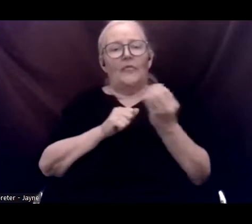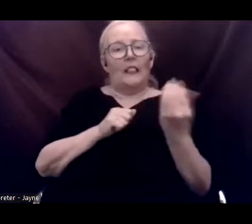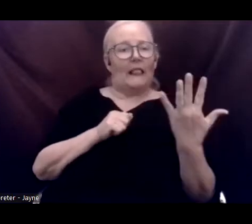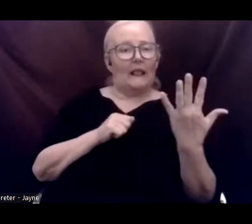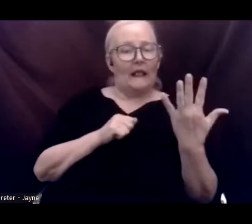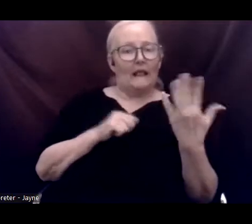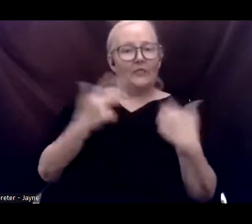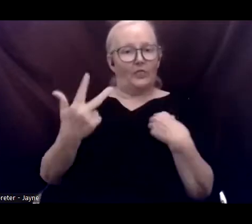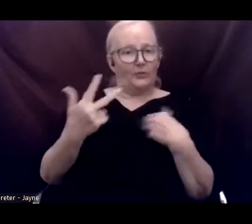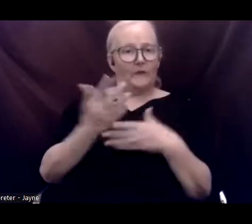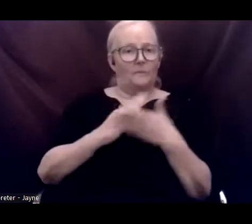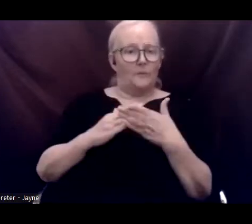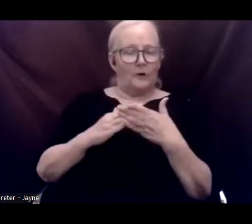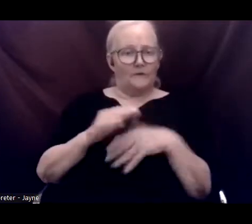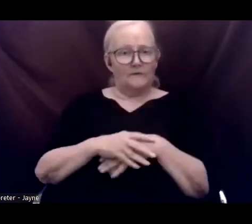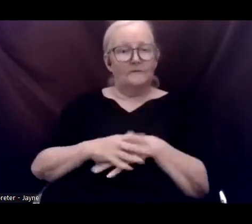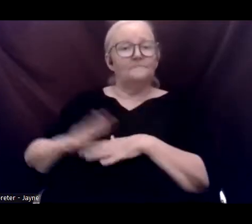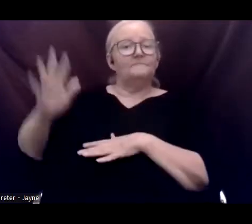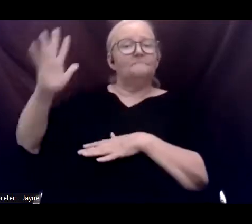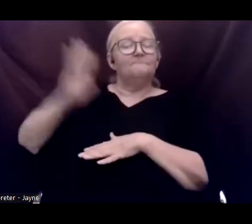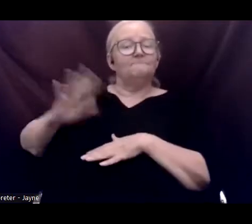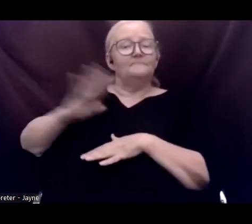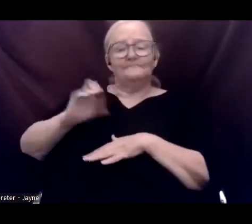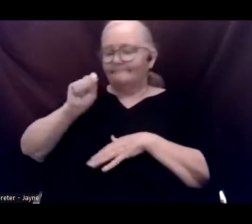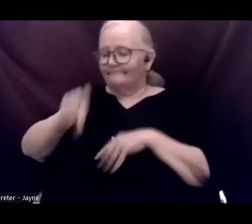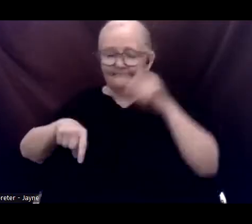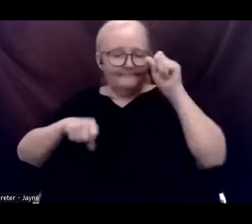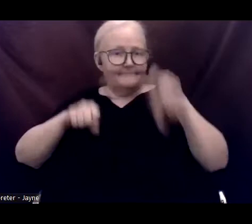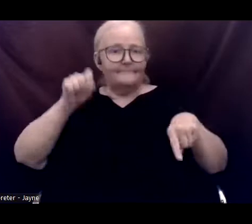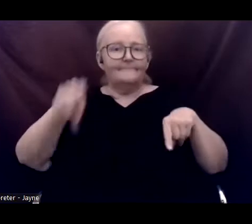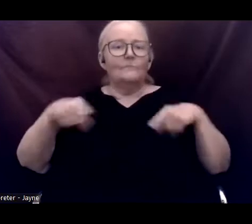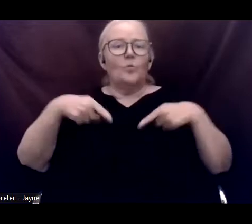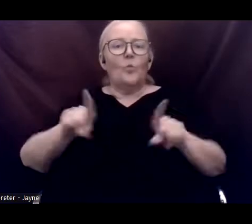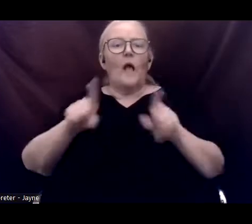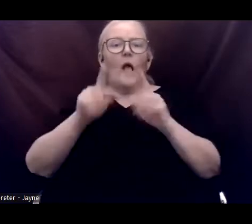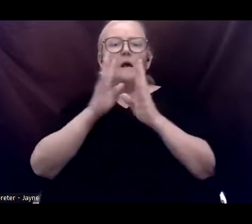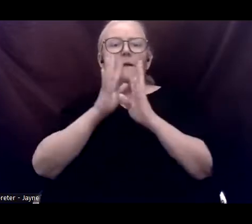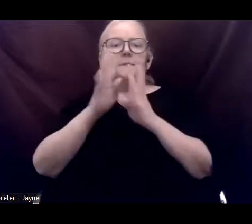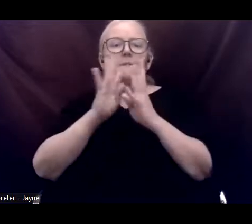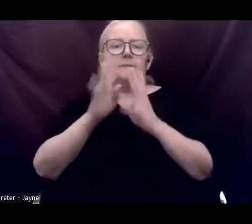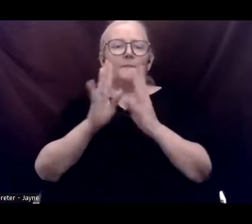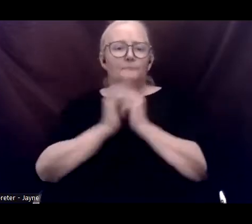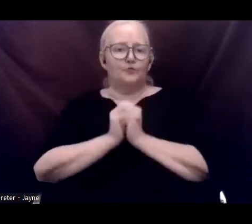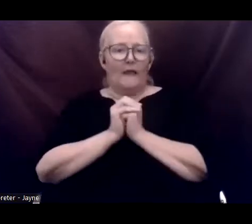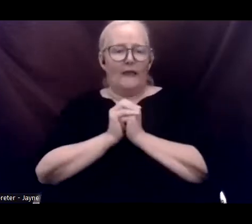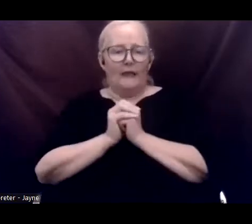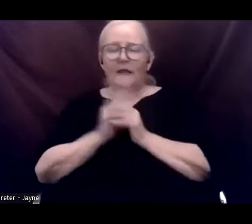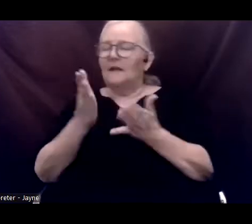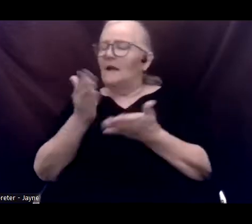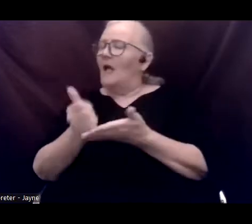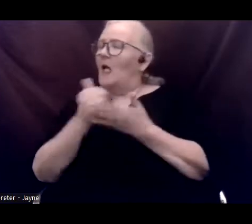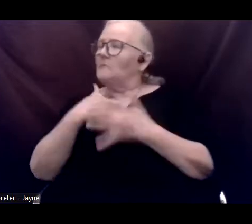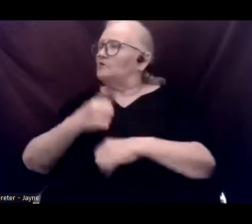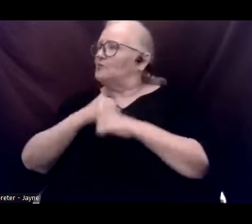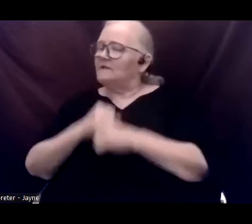The ancients picked them chanting prayers. Help us to protect these waters,